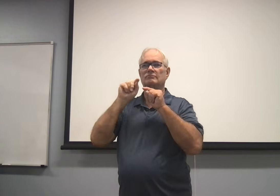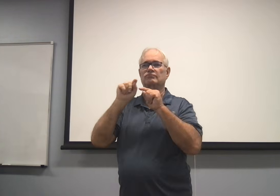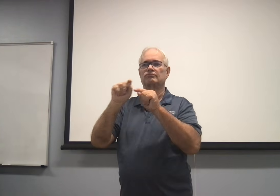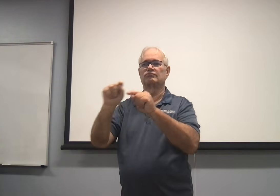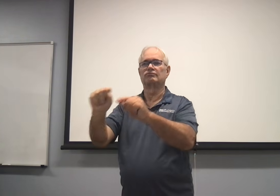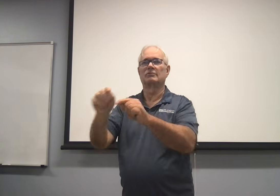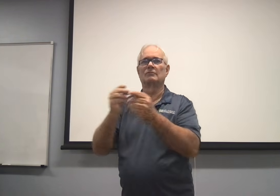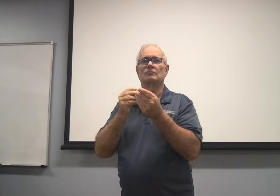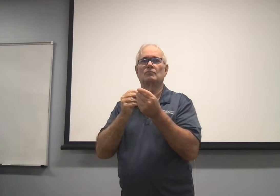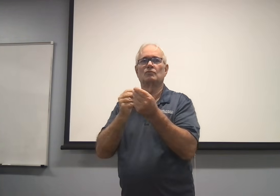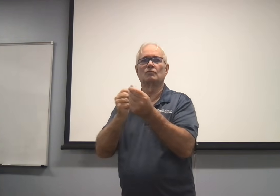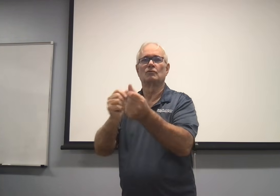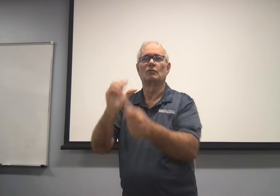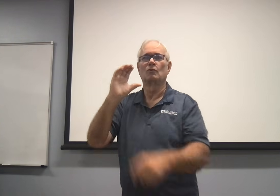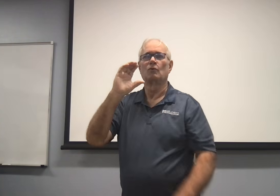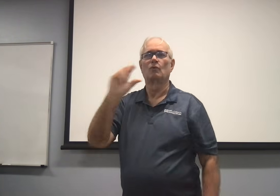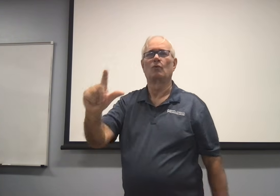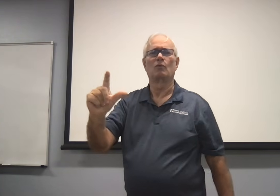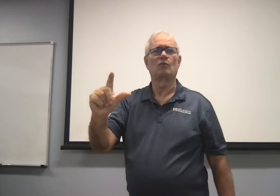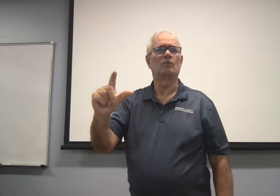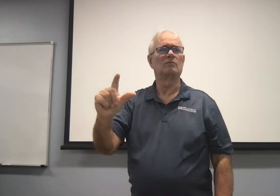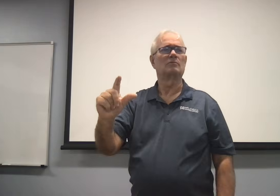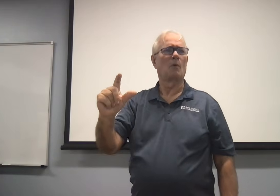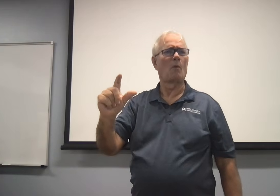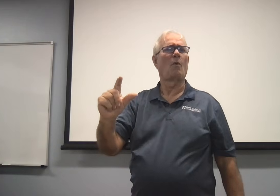you slide it. Slide it forward. Cool.